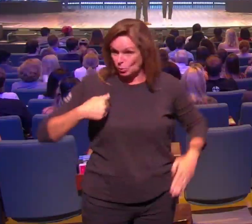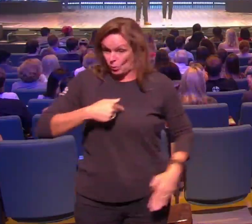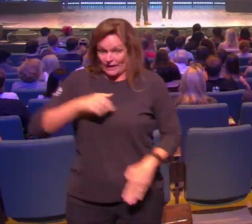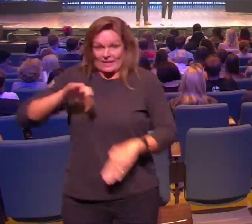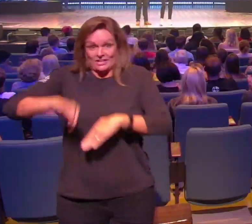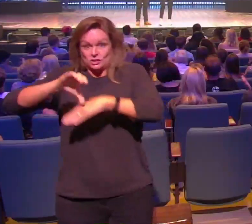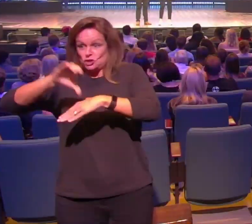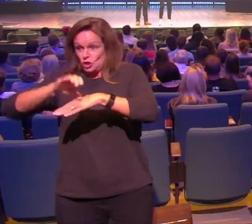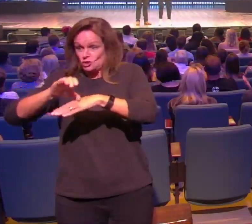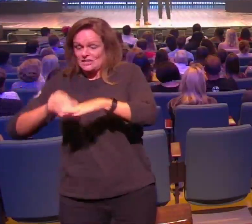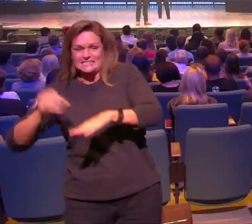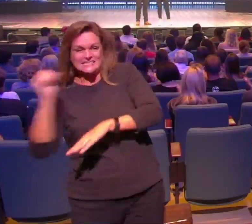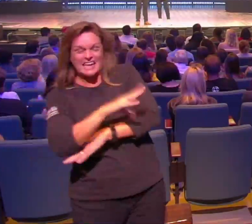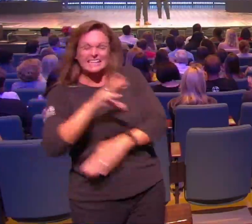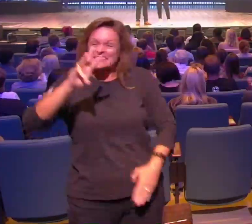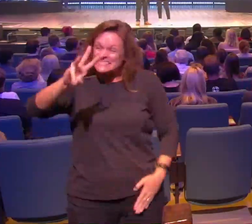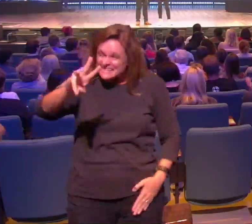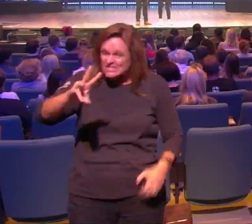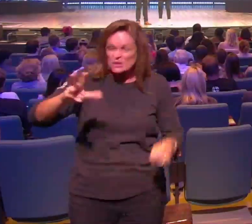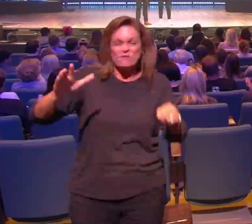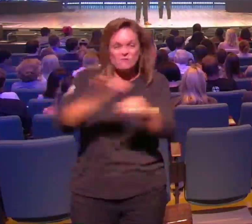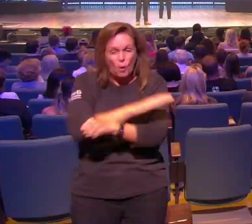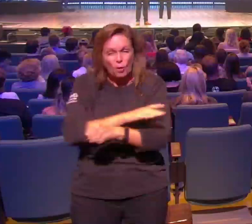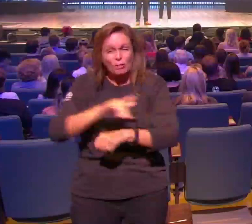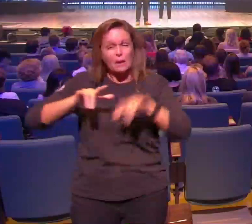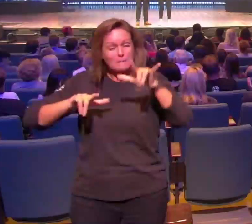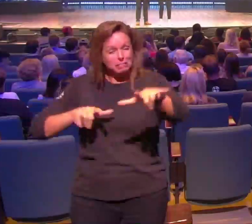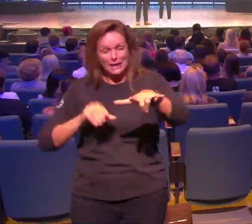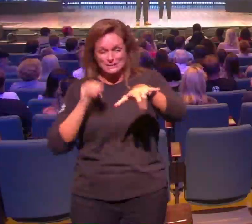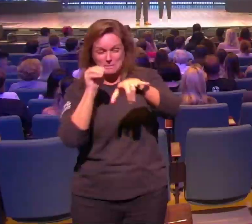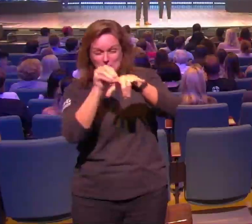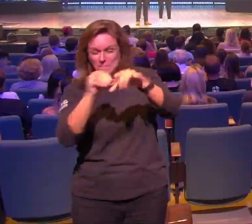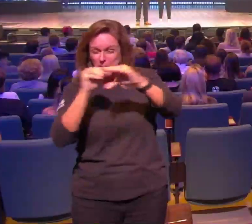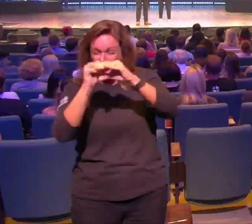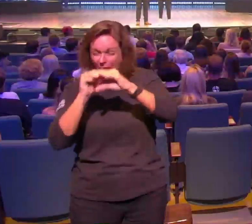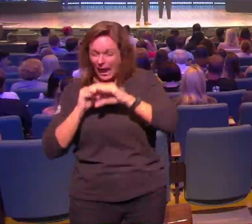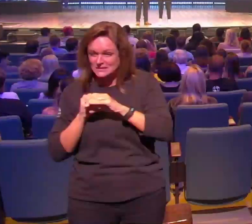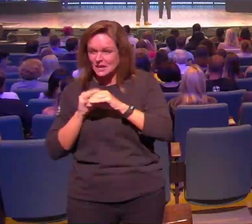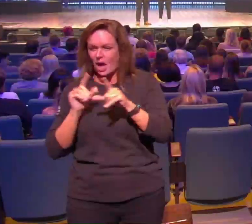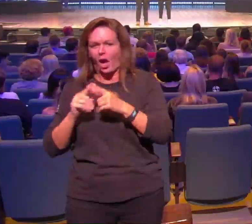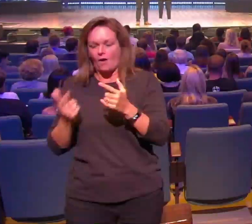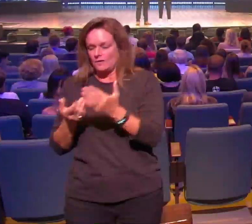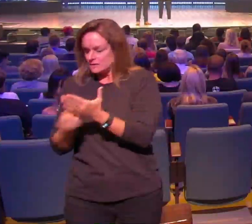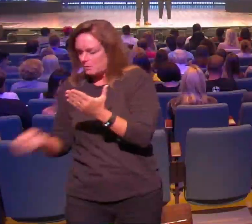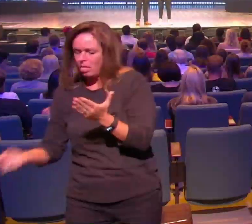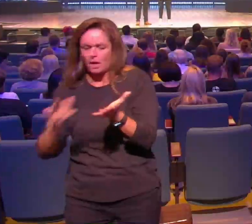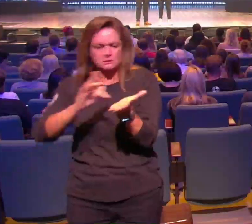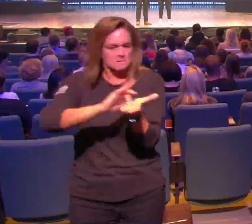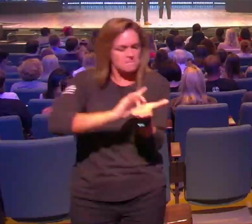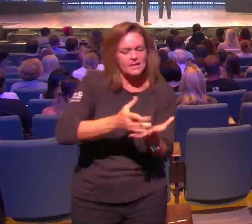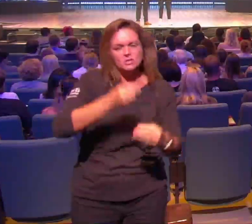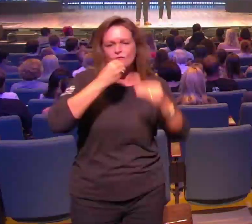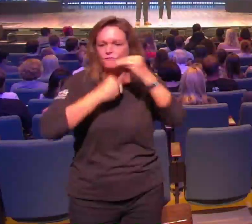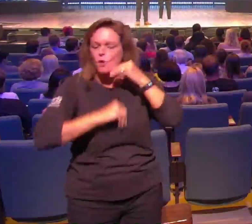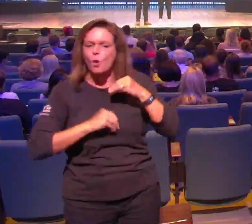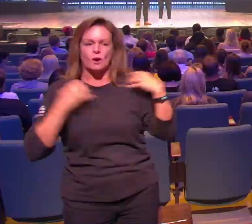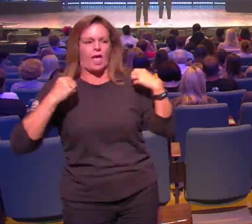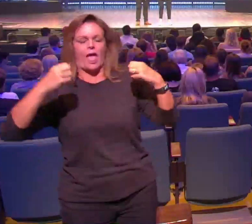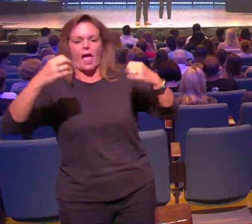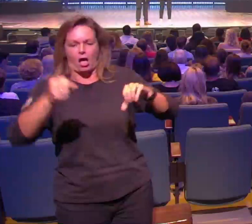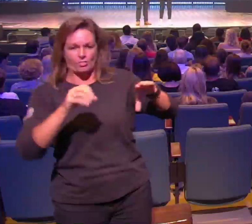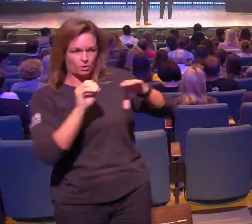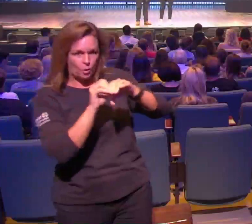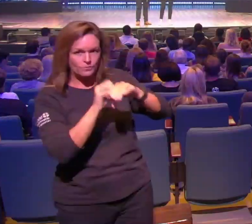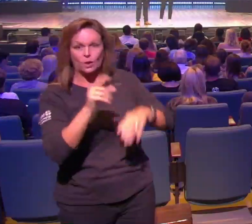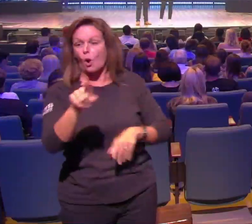every one of you have been a part of that. And not only getting the supplies down, but because of our partnership with Convoy of Hope, we have team on the ground in